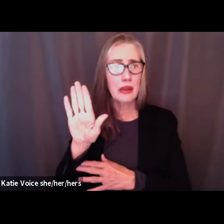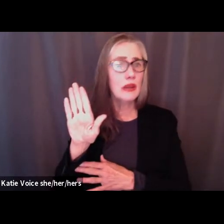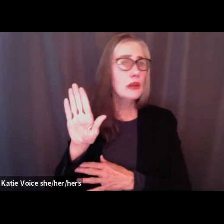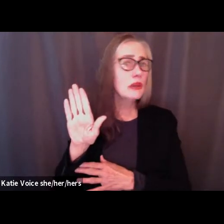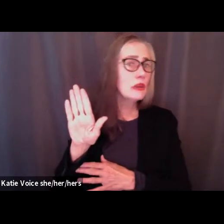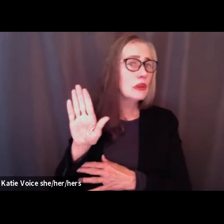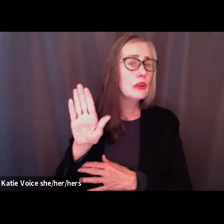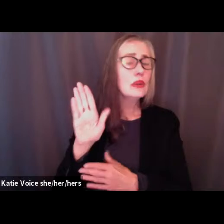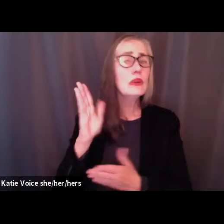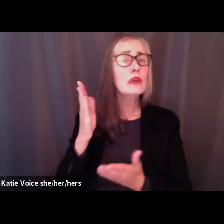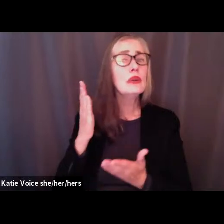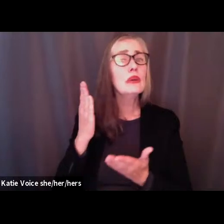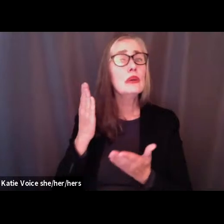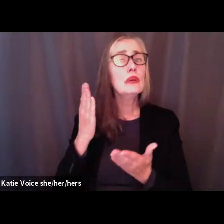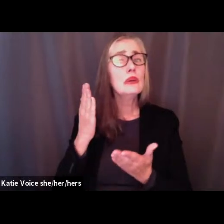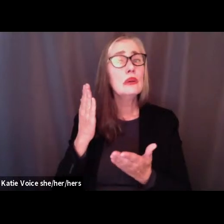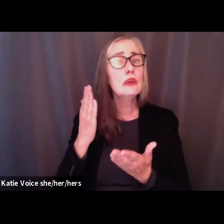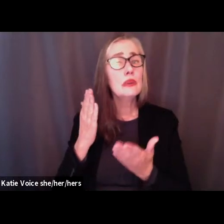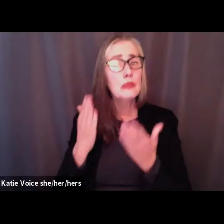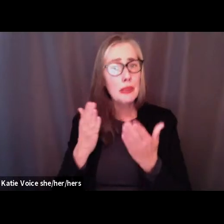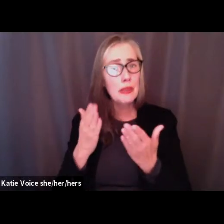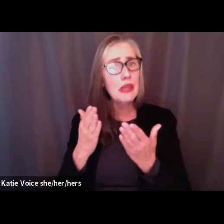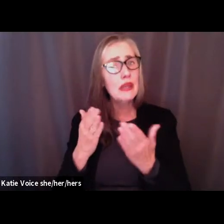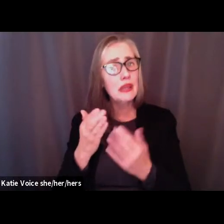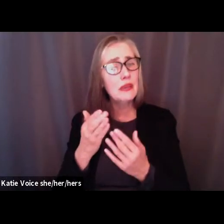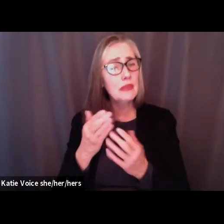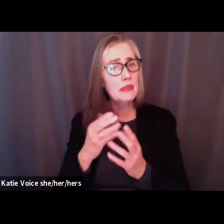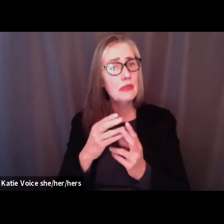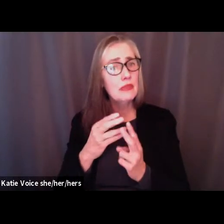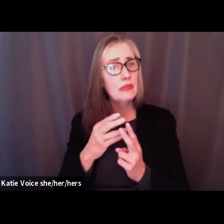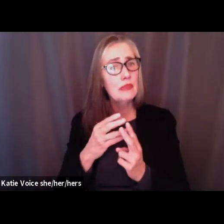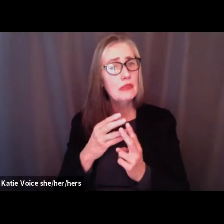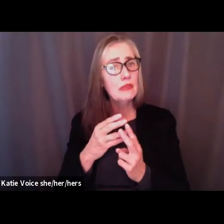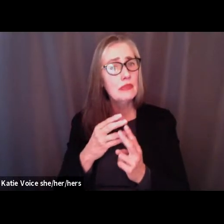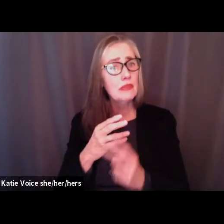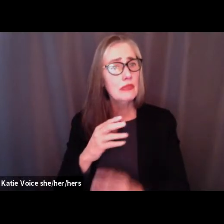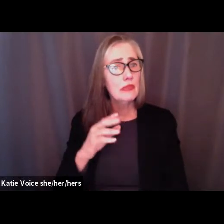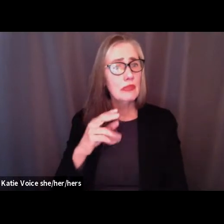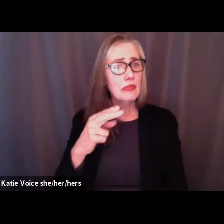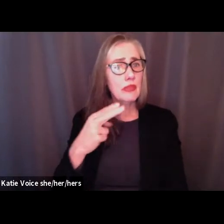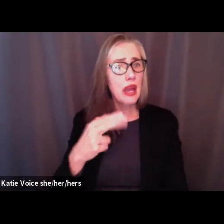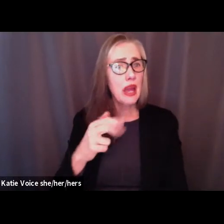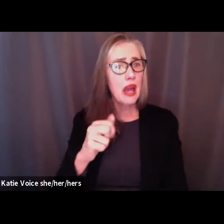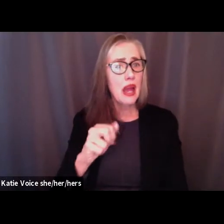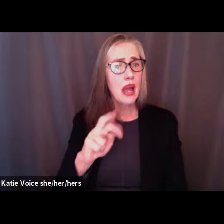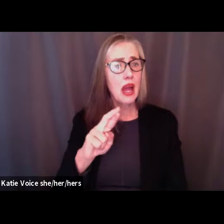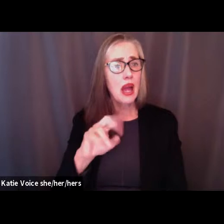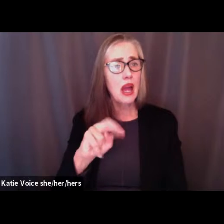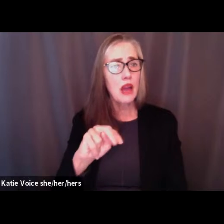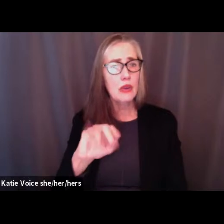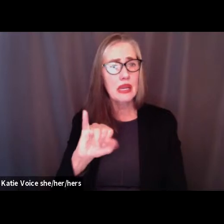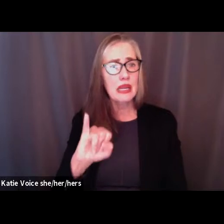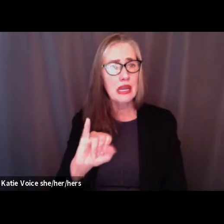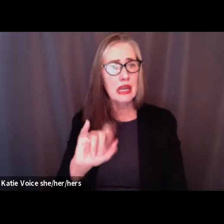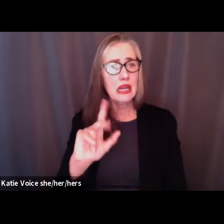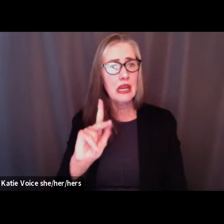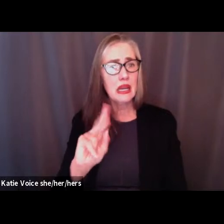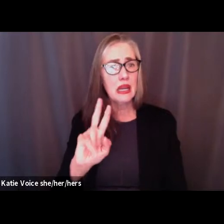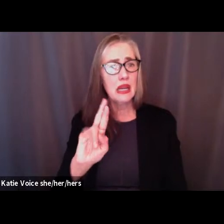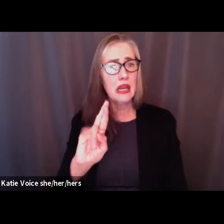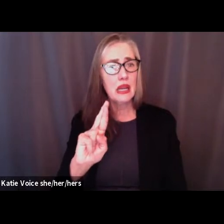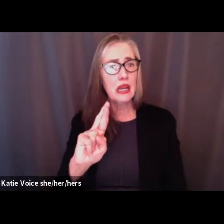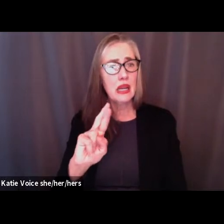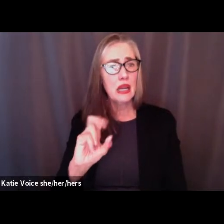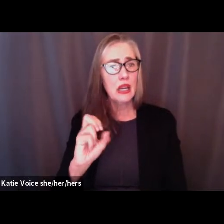Looks like you do have Harini Krishnan and Ann Crosby who have raised their hand. So at